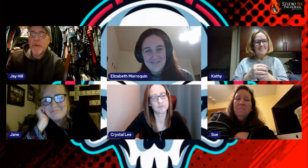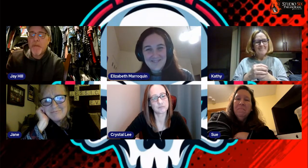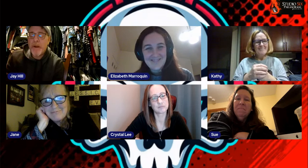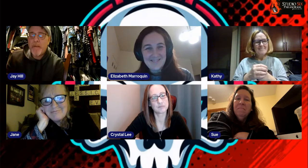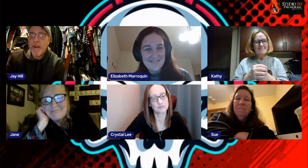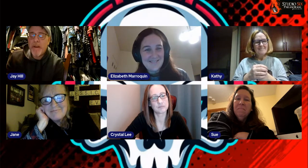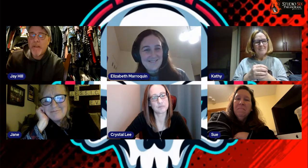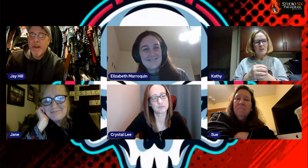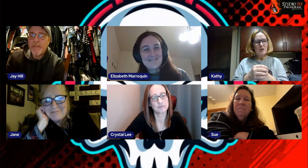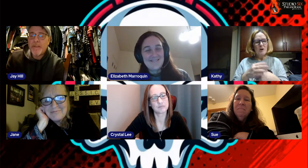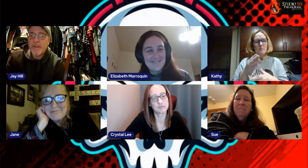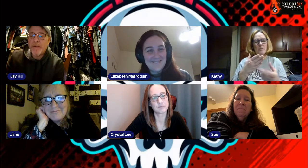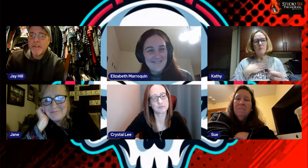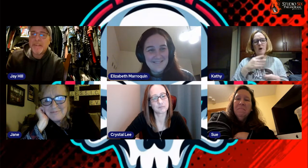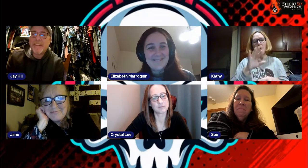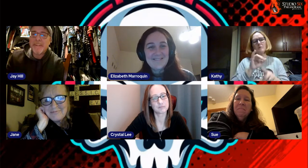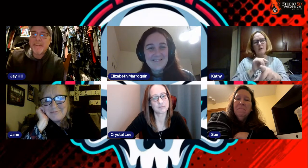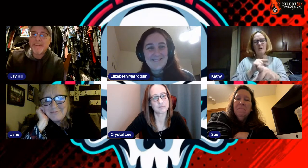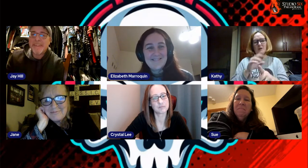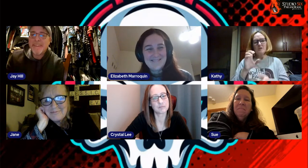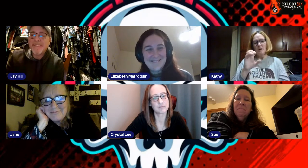she was put on my radar last year.